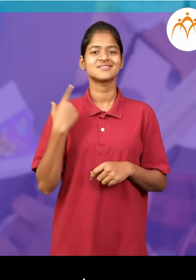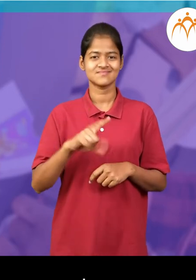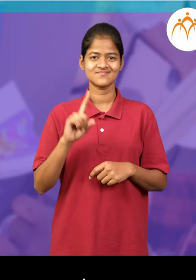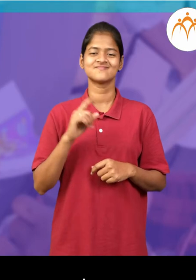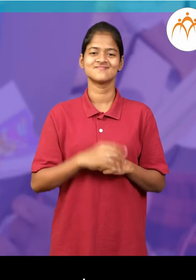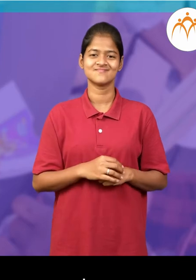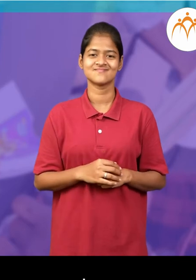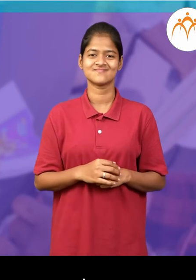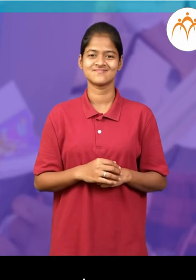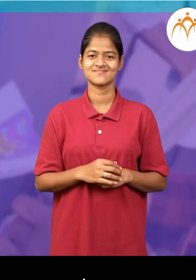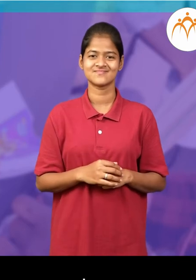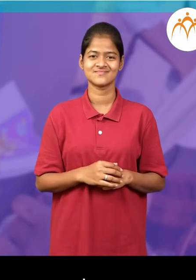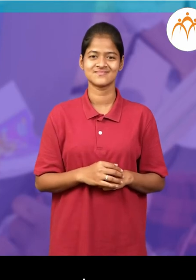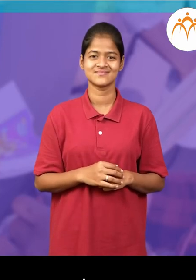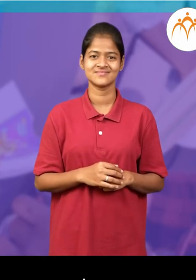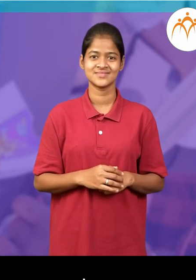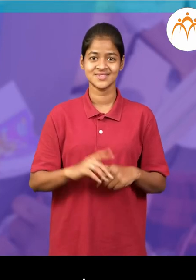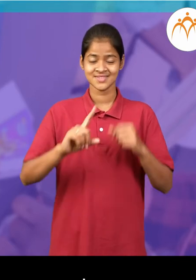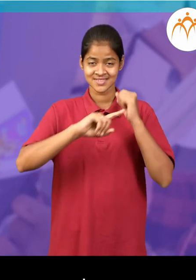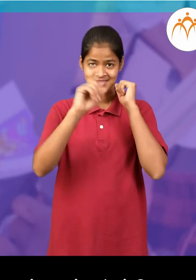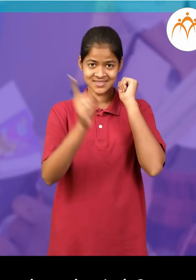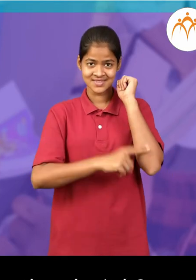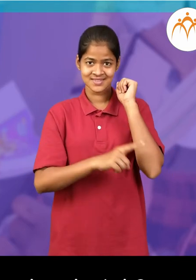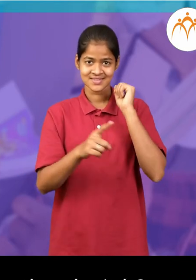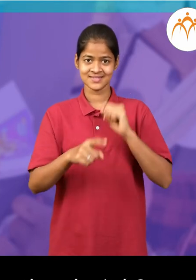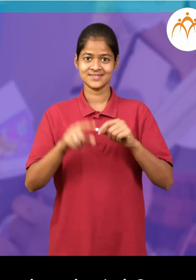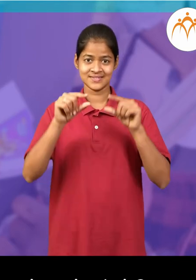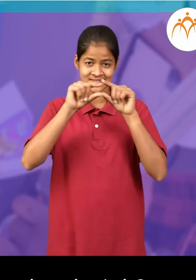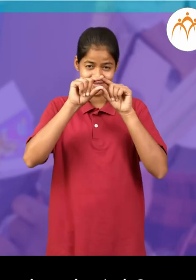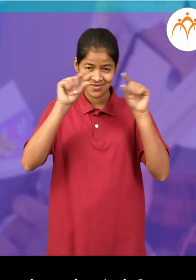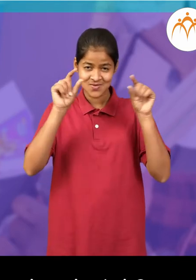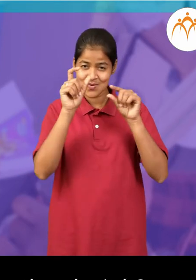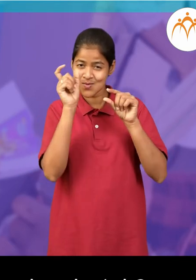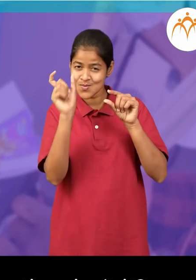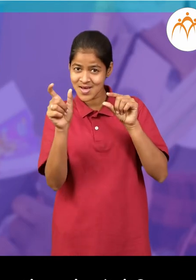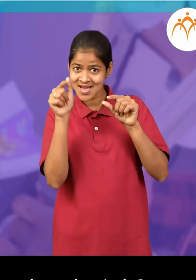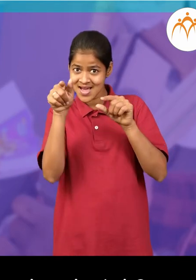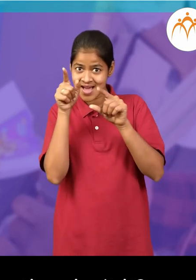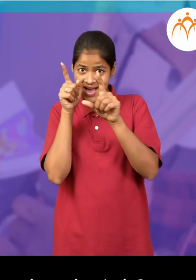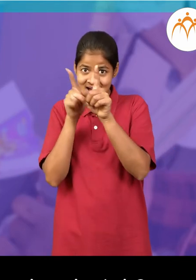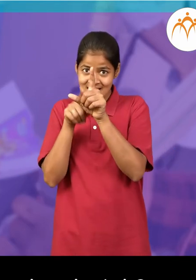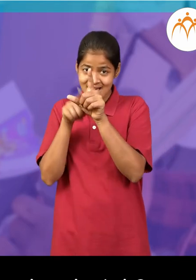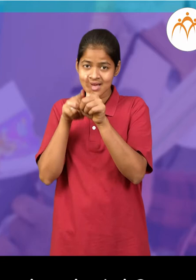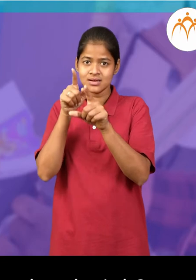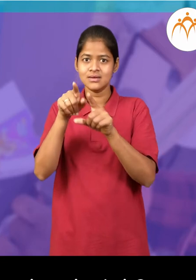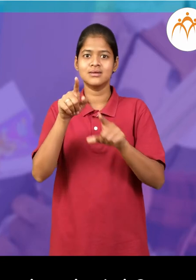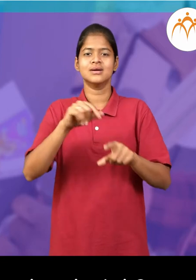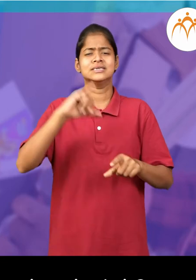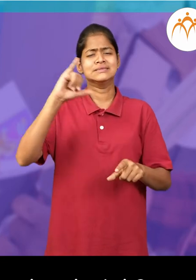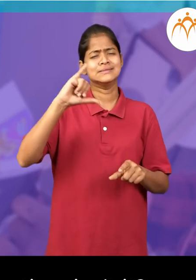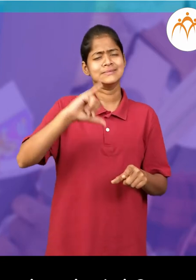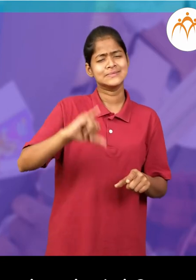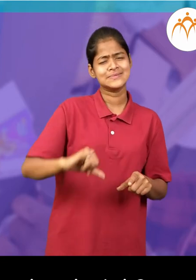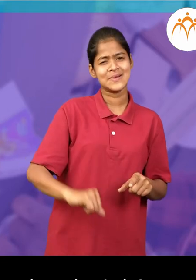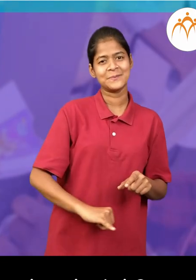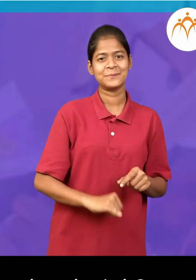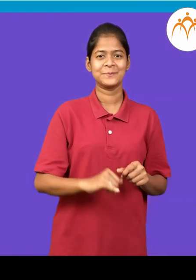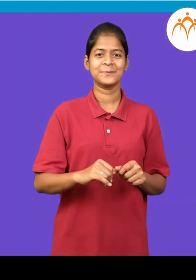similar sound. That makes the text interesting, isn't it? Let's